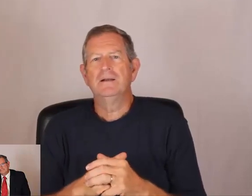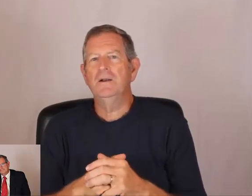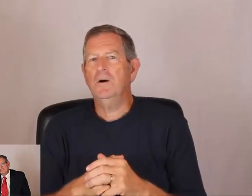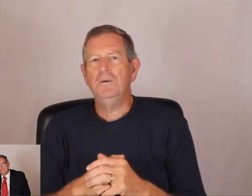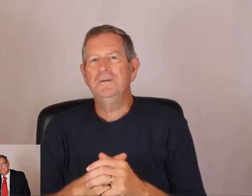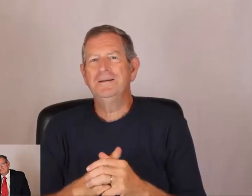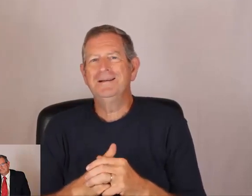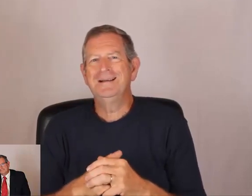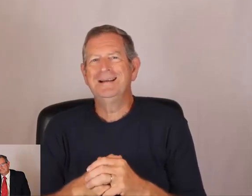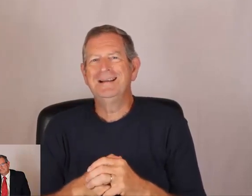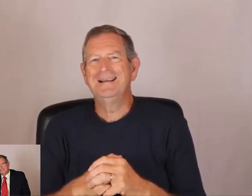No?